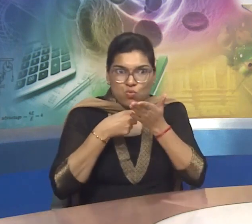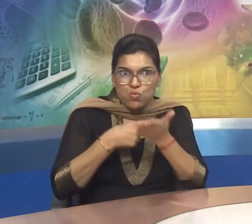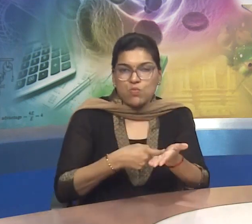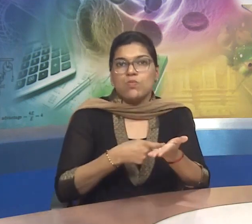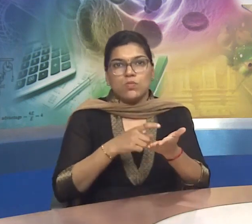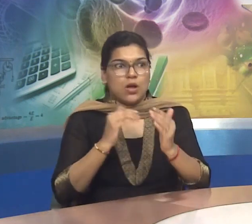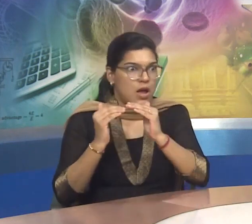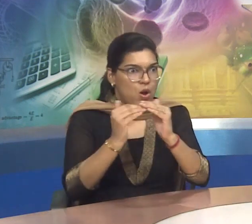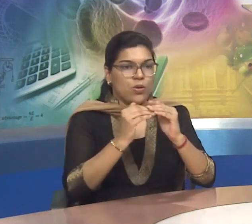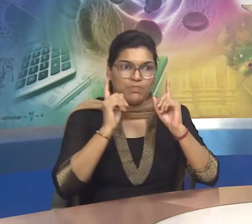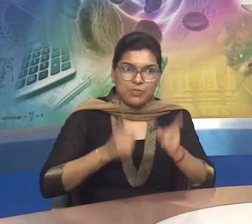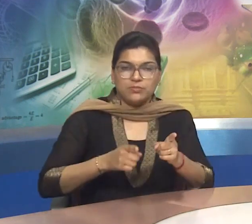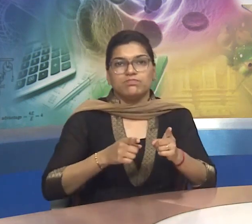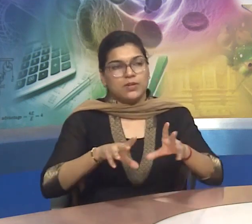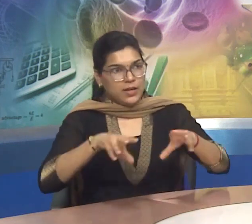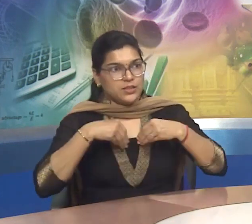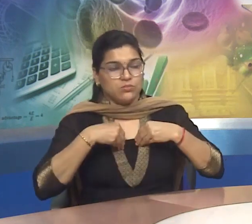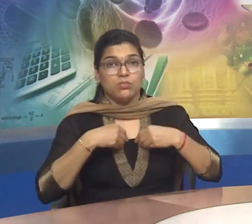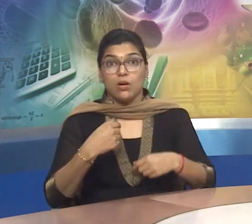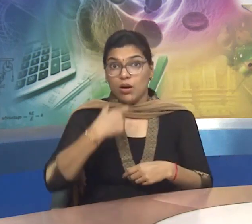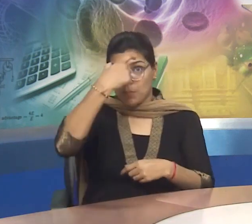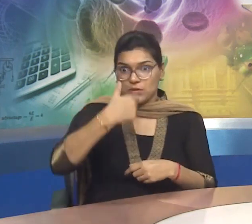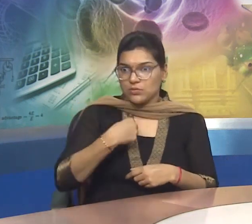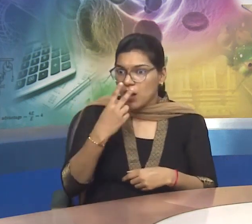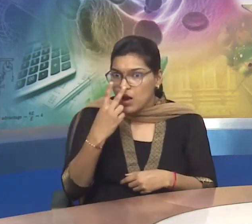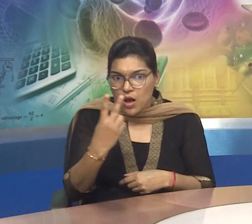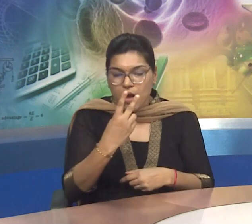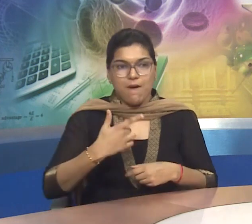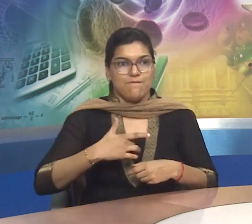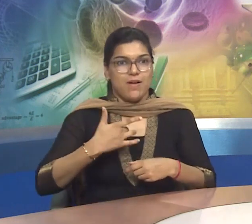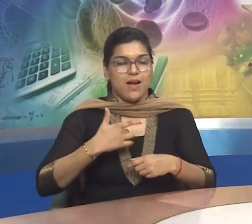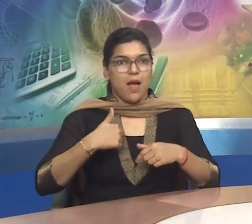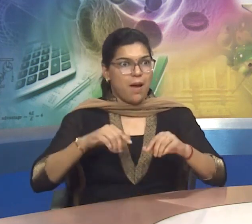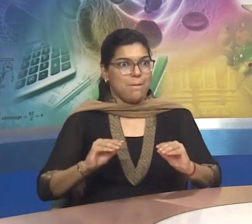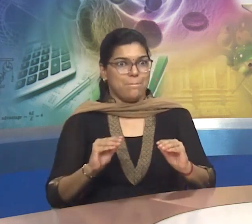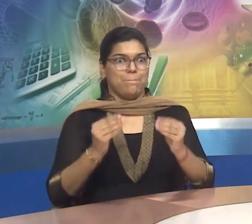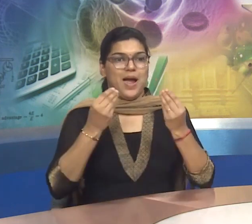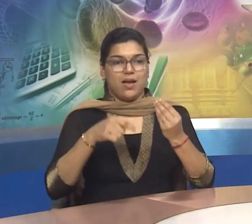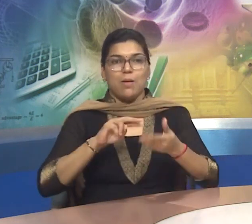the framework for democratic legitimacy for the rule of the majority.